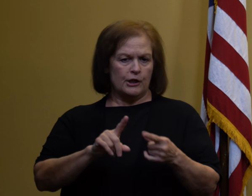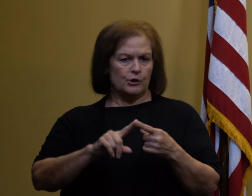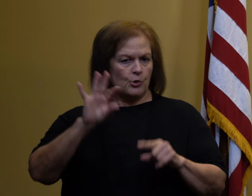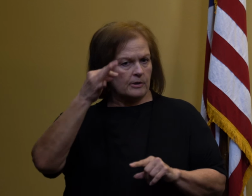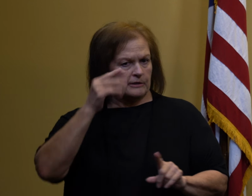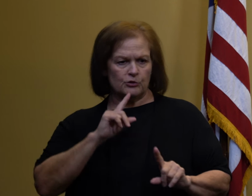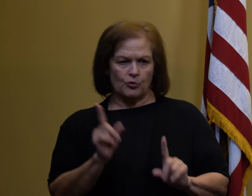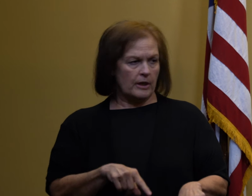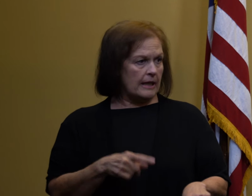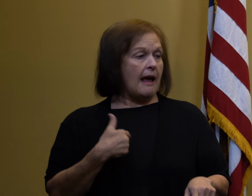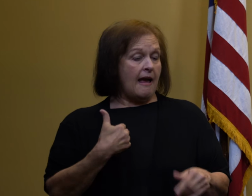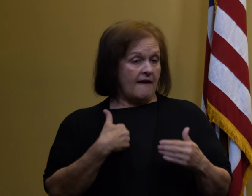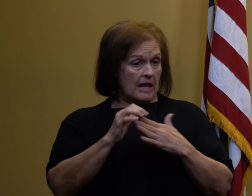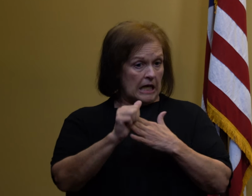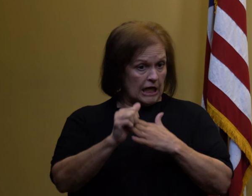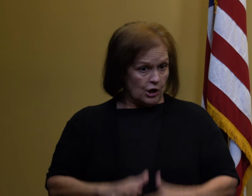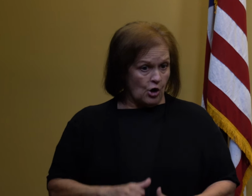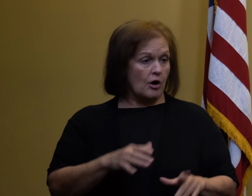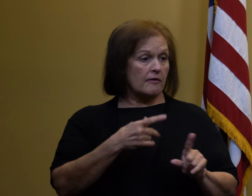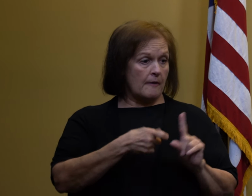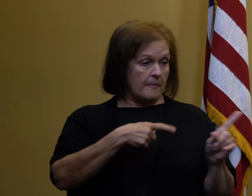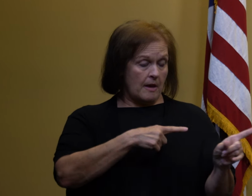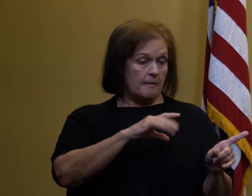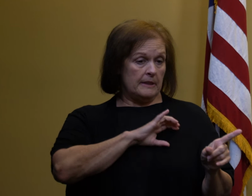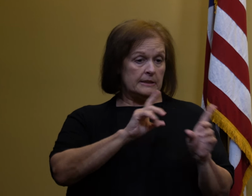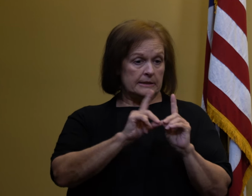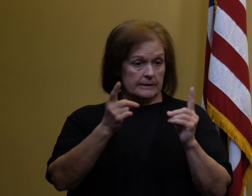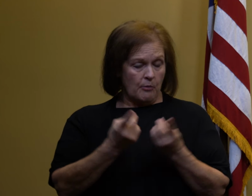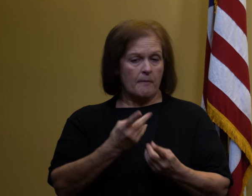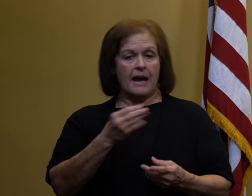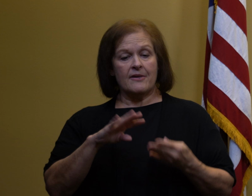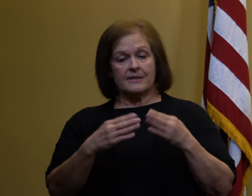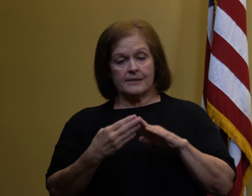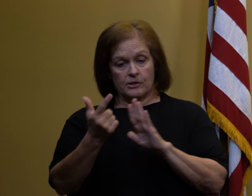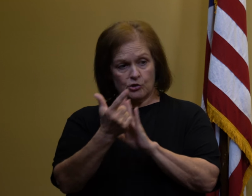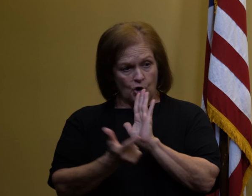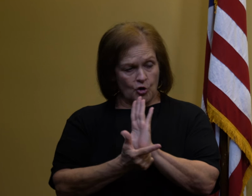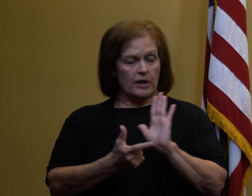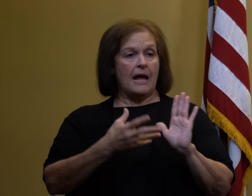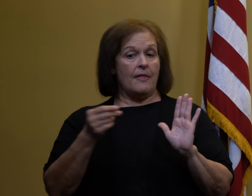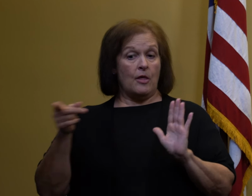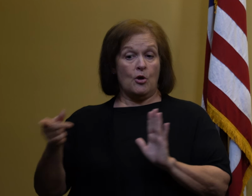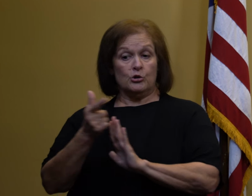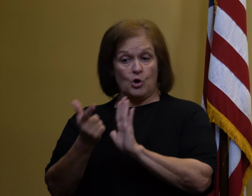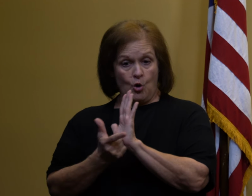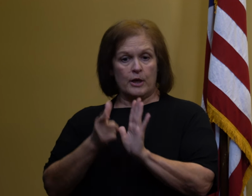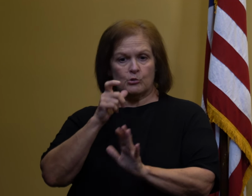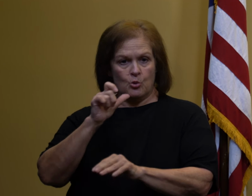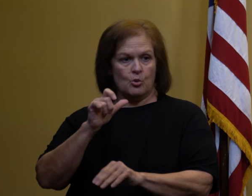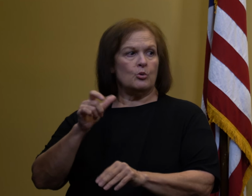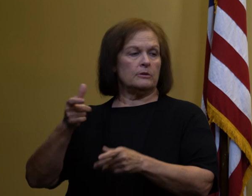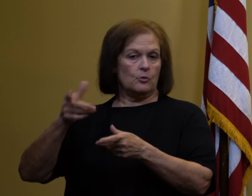I have the leadership of the New Orleans Police Department, the city attorney's office, and attorneys that are assigned